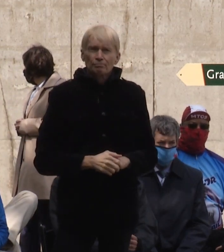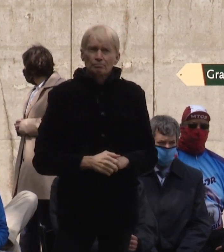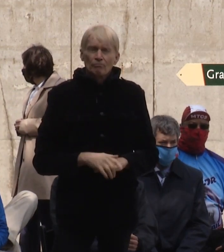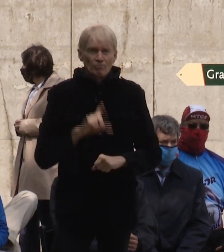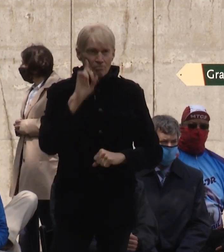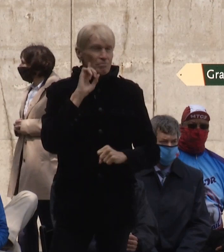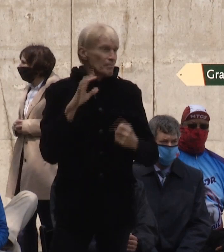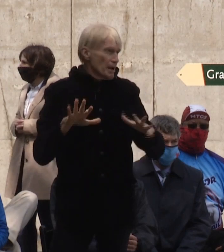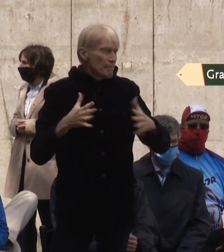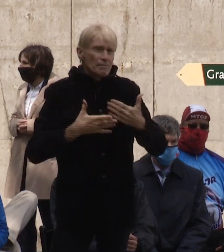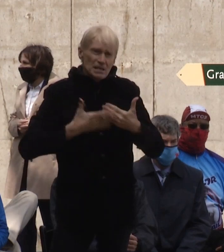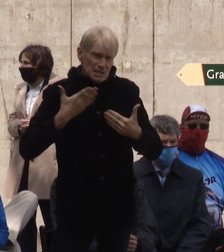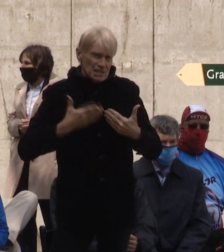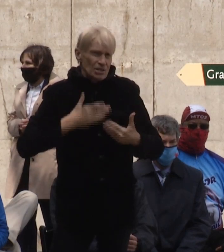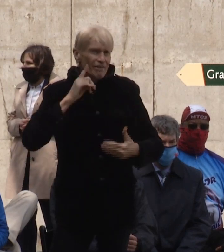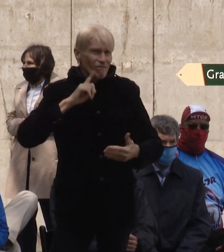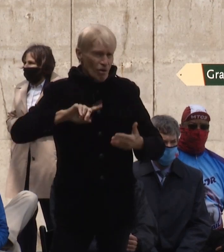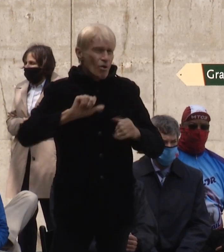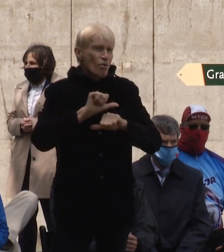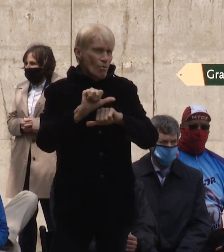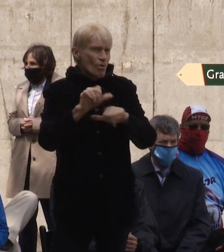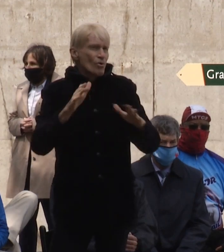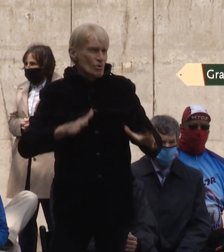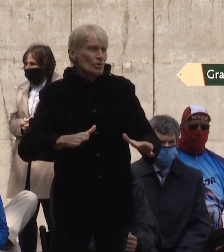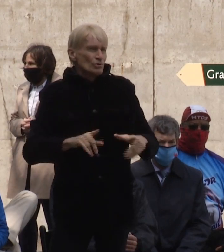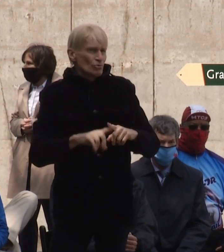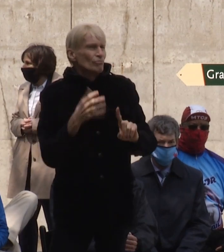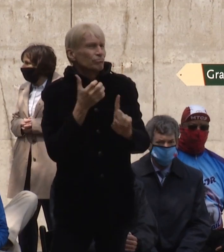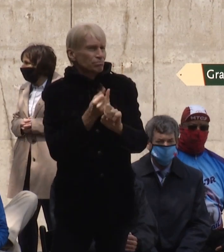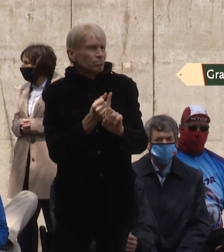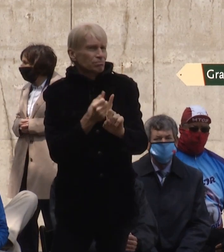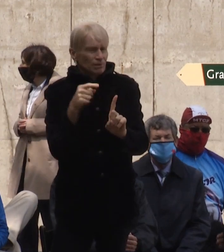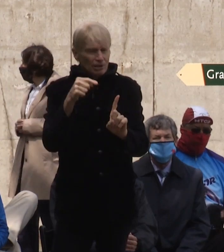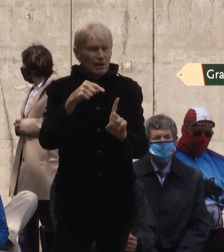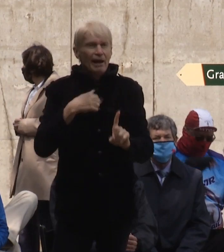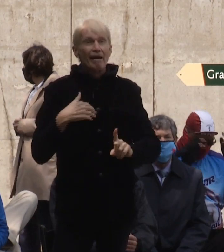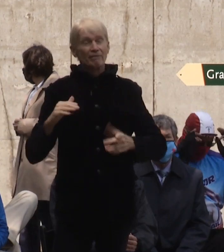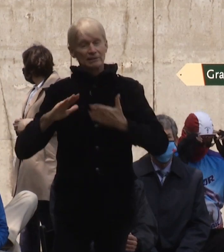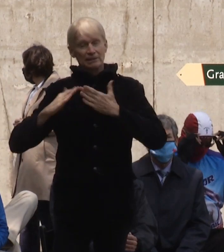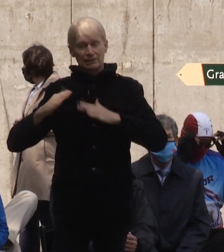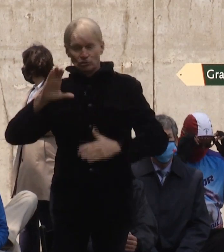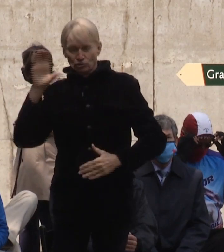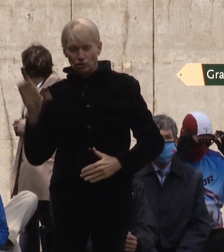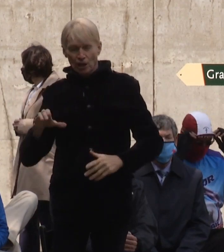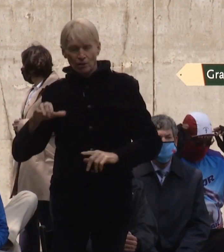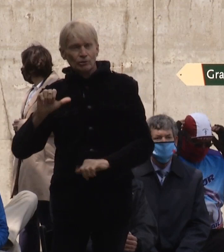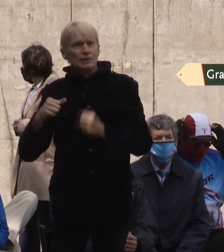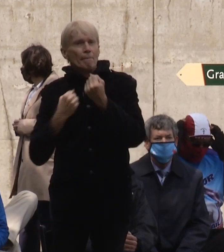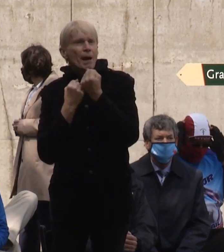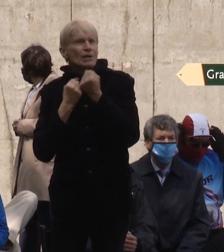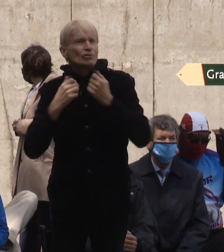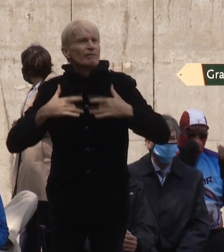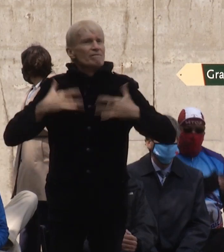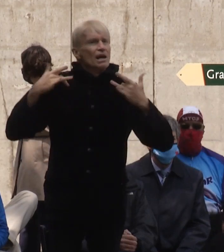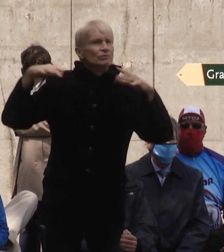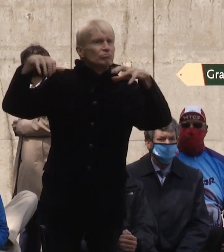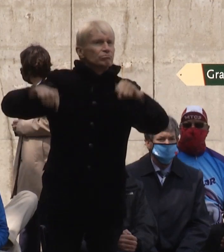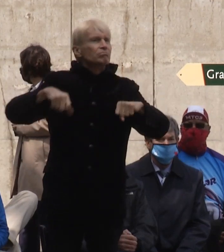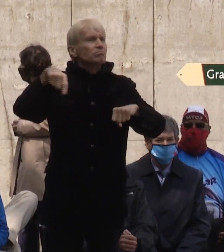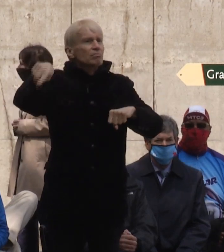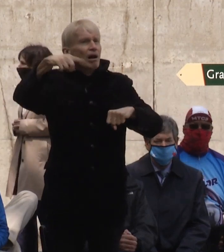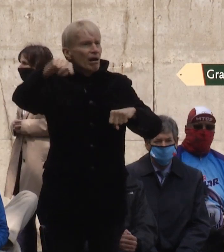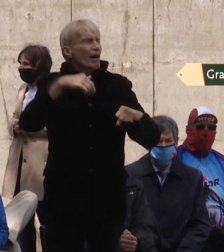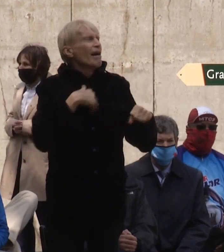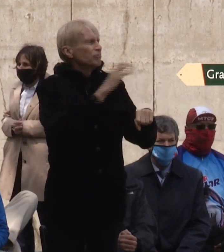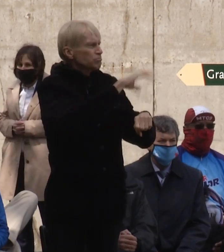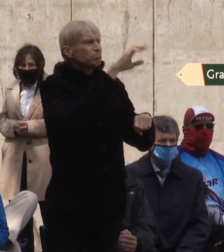easy for city workers to get their shots, not only at city-specific sponsored sites all across the city, but now there's